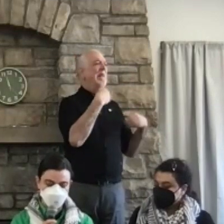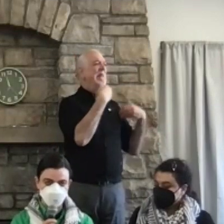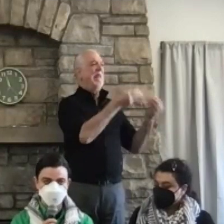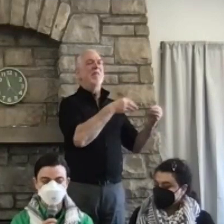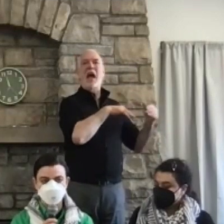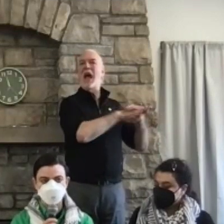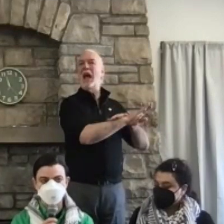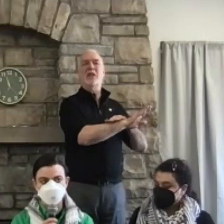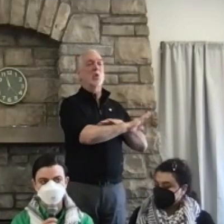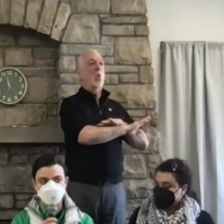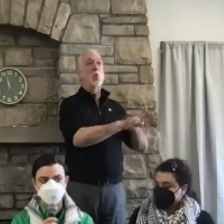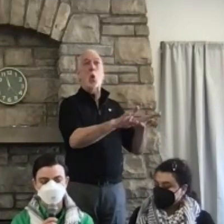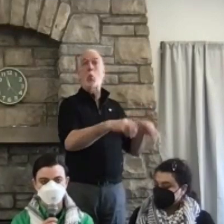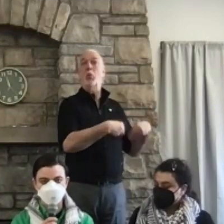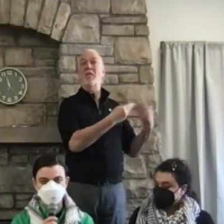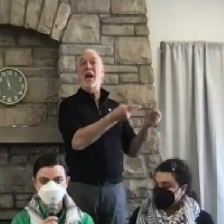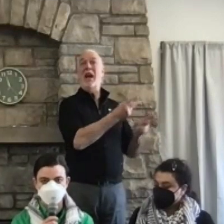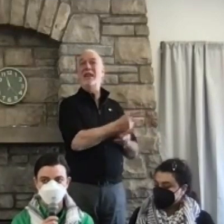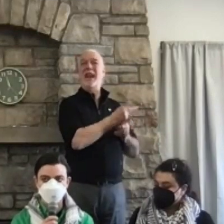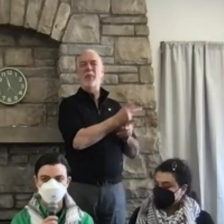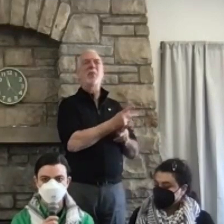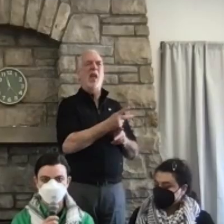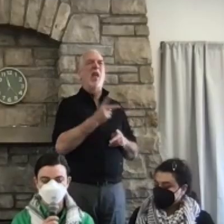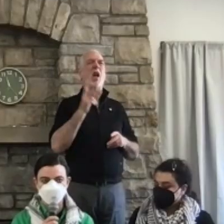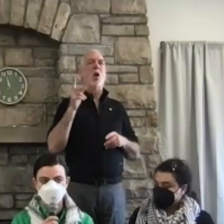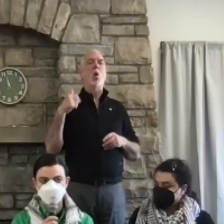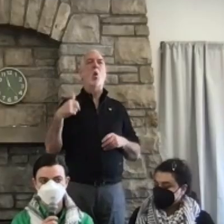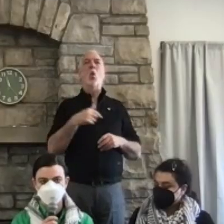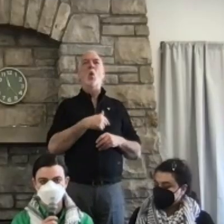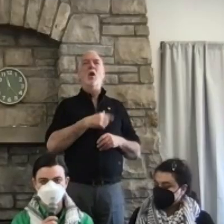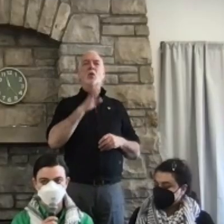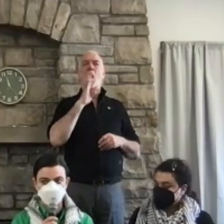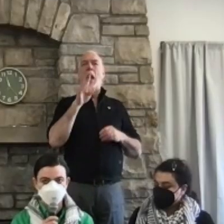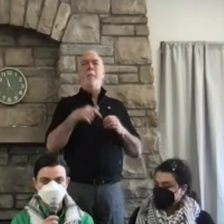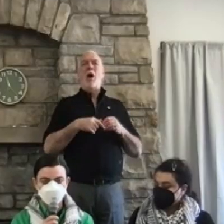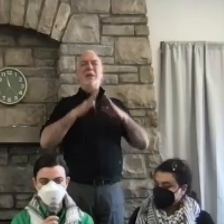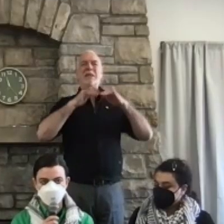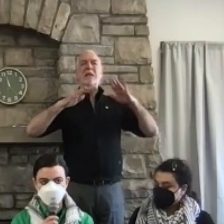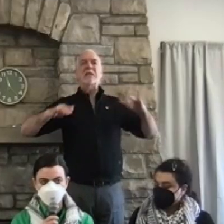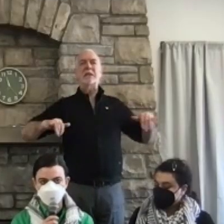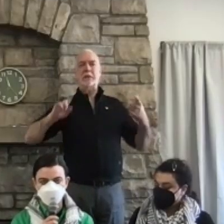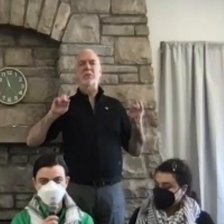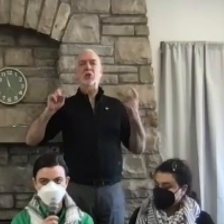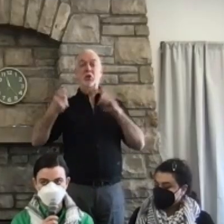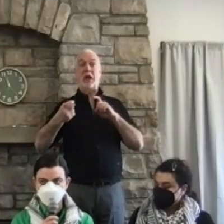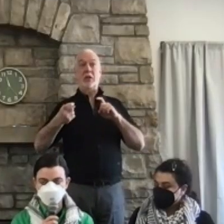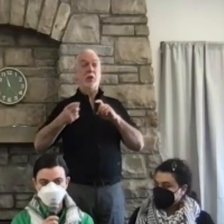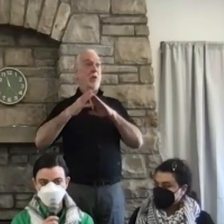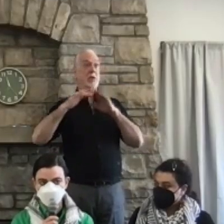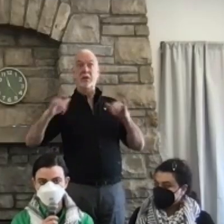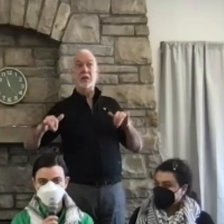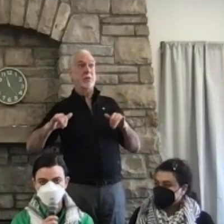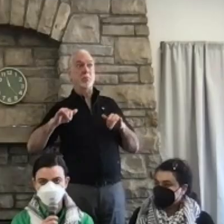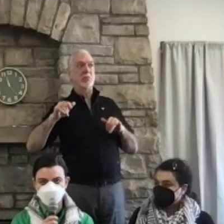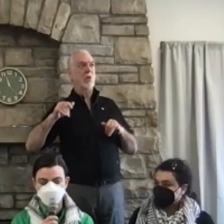that we can do, I think sometimes that looks like pushing for systemic change to resolve those issues. And sometimes when systems are not